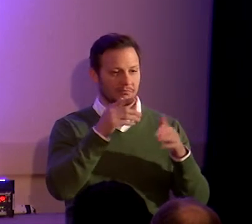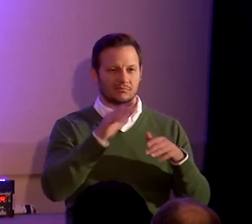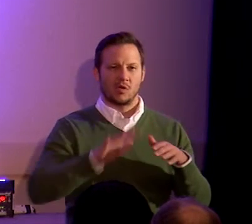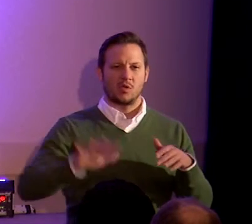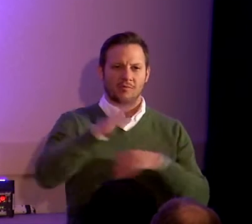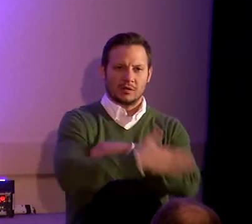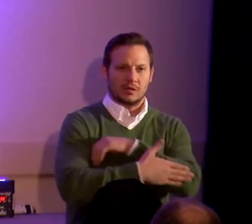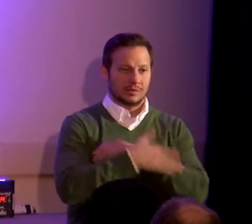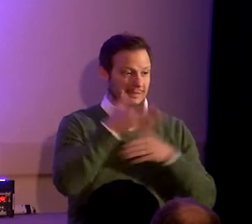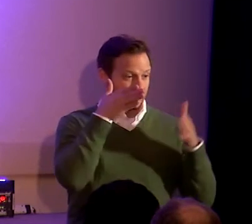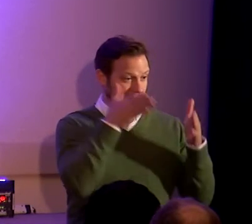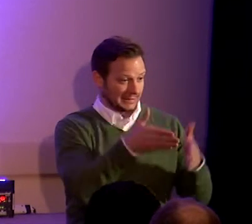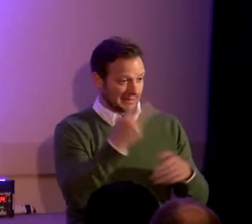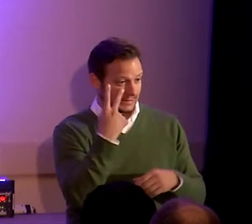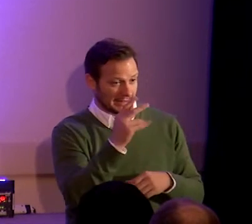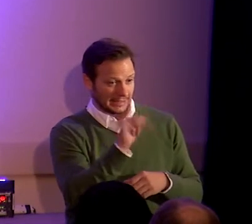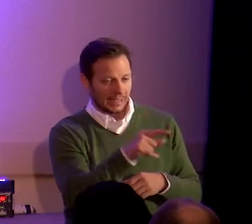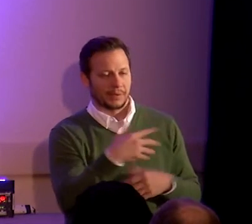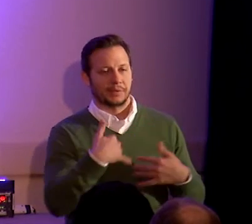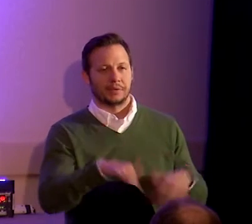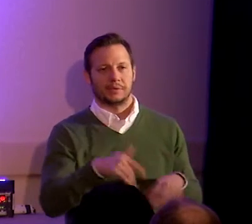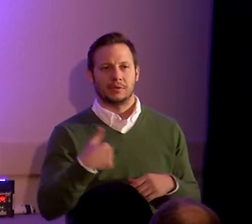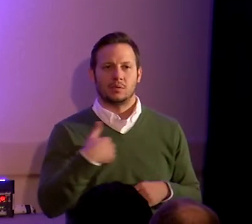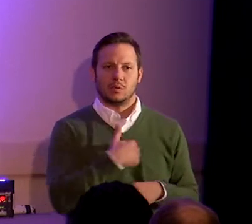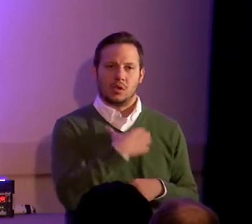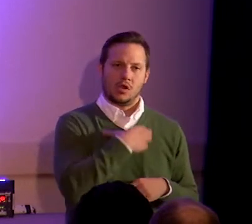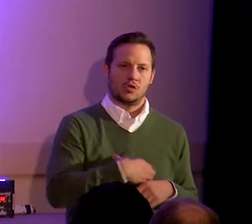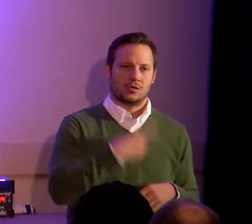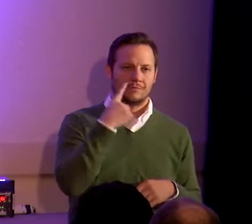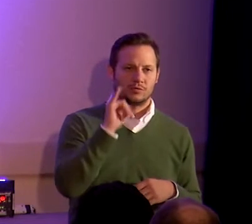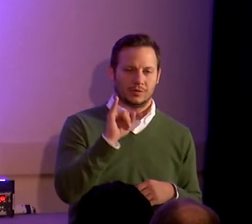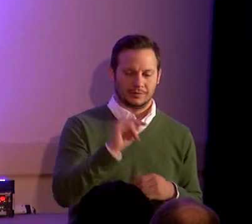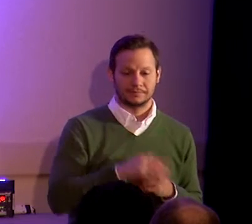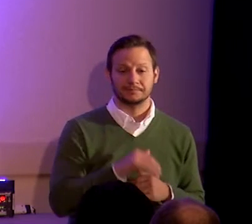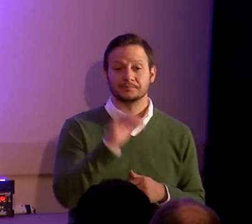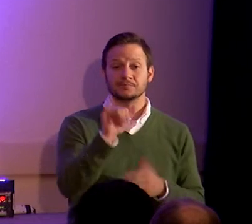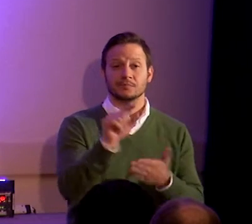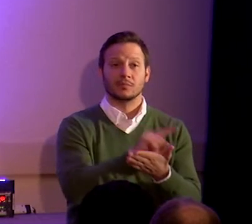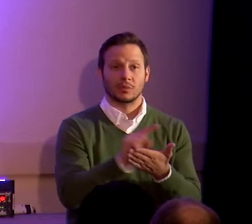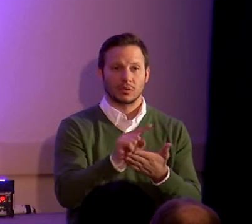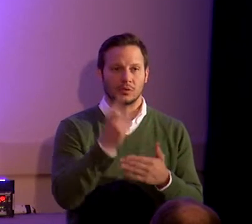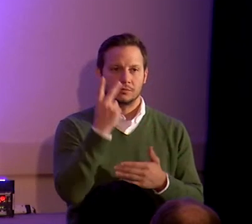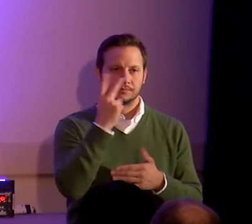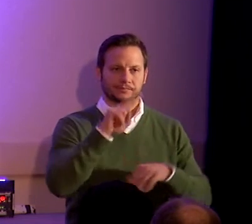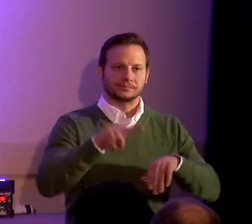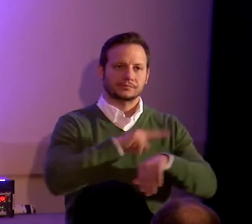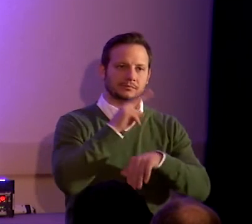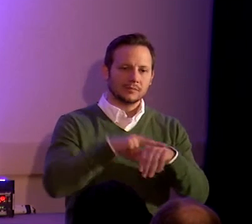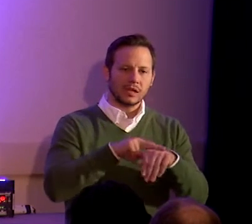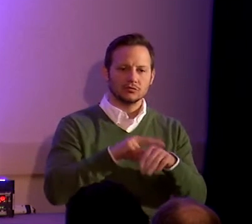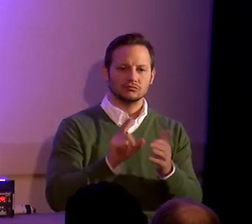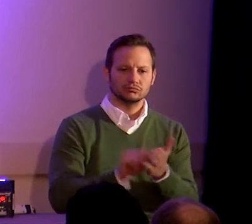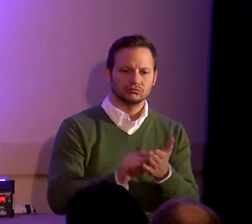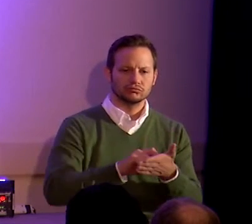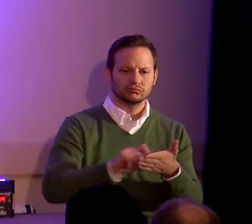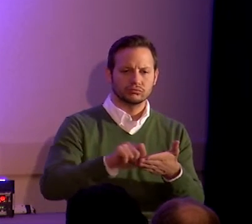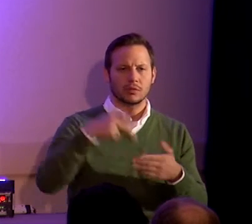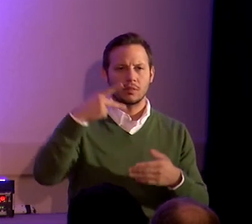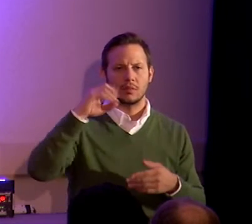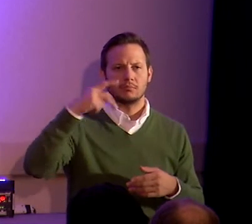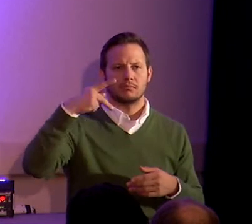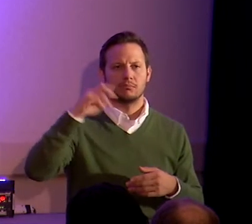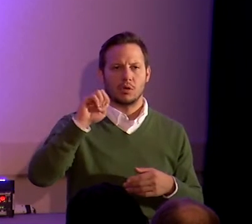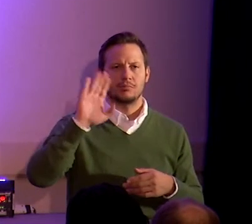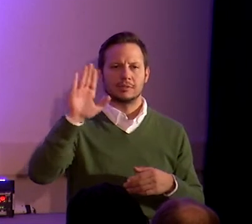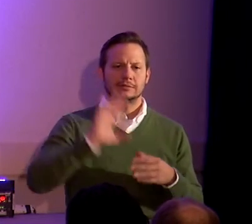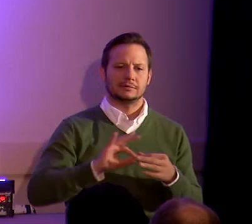secular community had been so hungry for. And in the same week, people saw national coverage of the Pope's remarks,